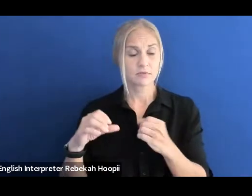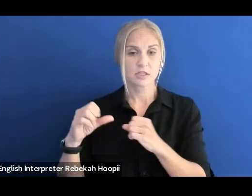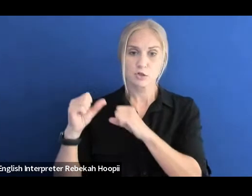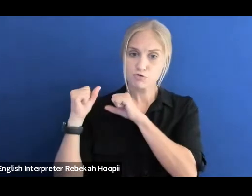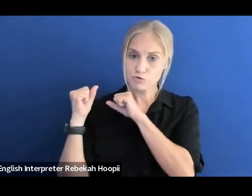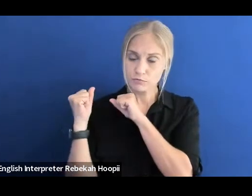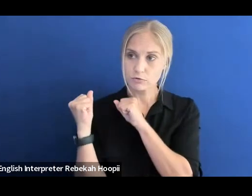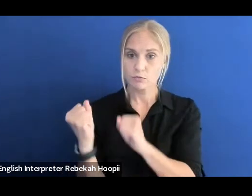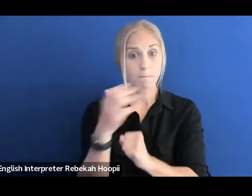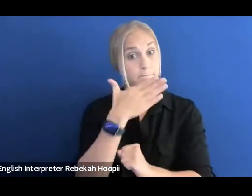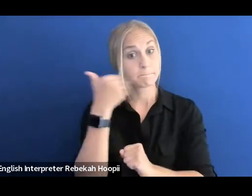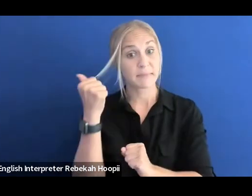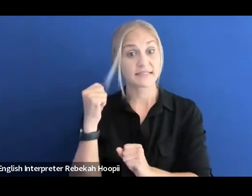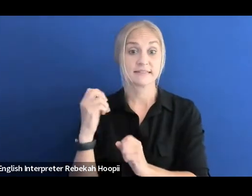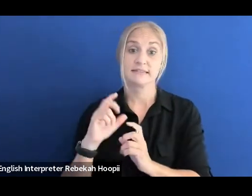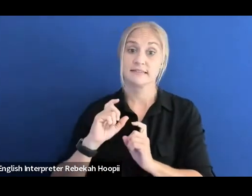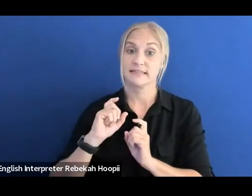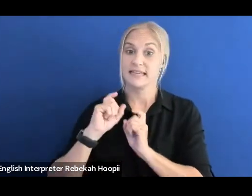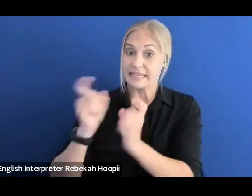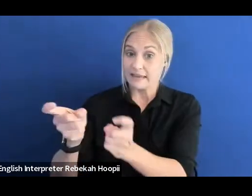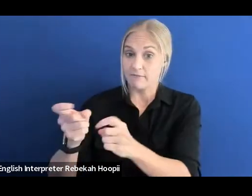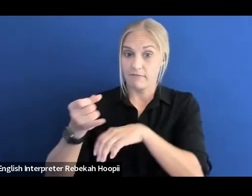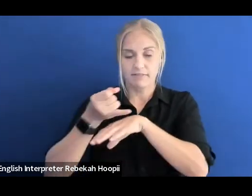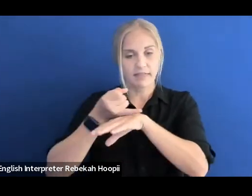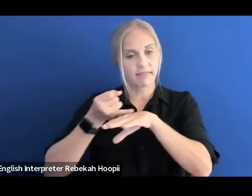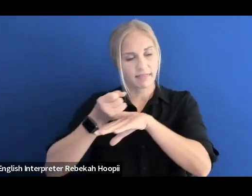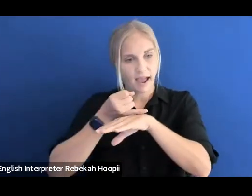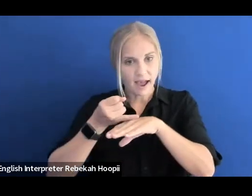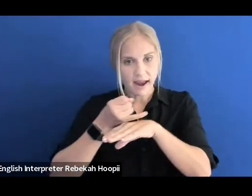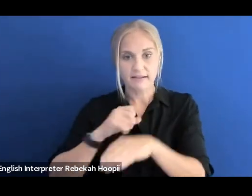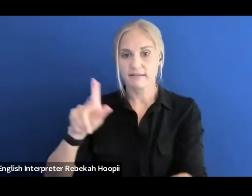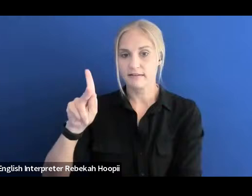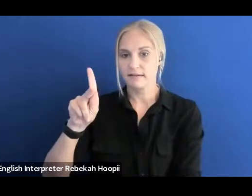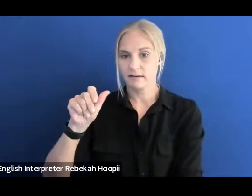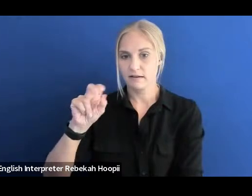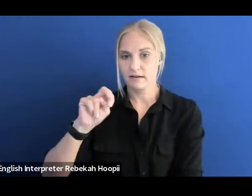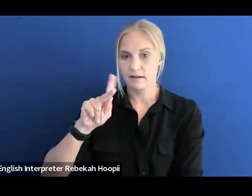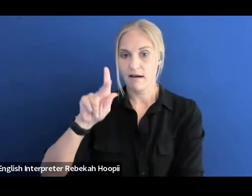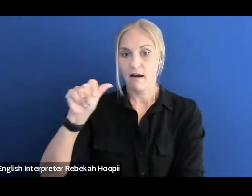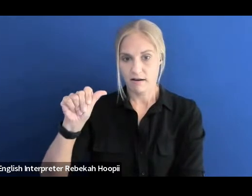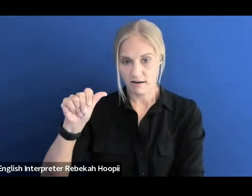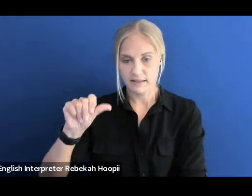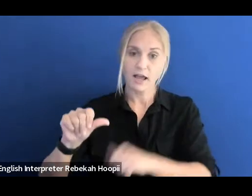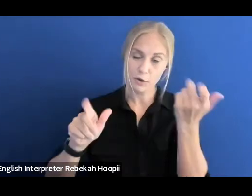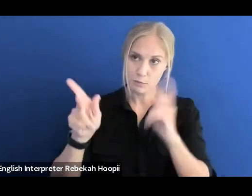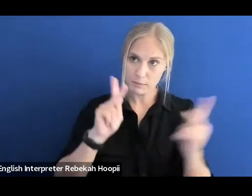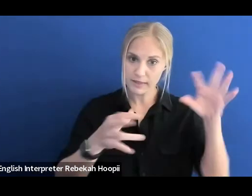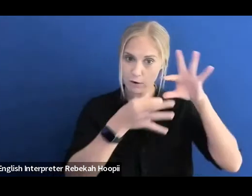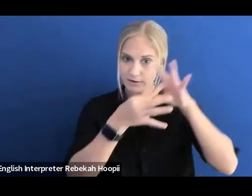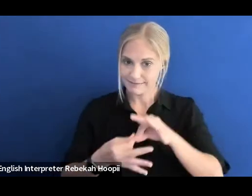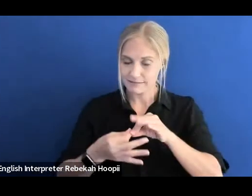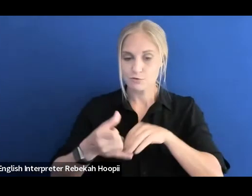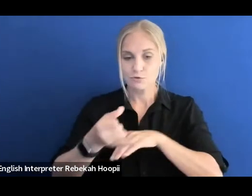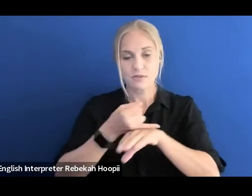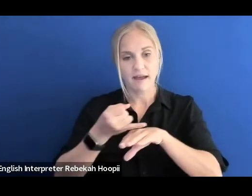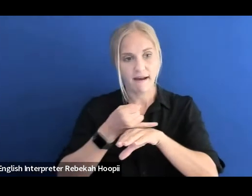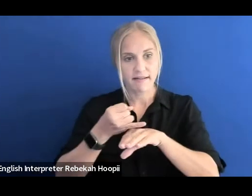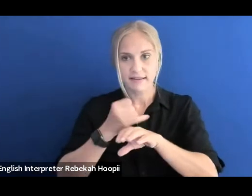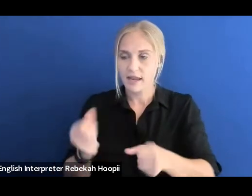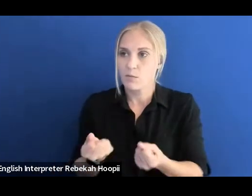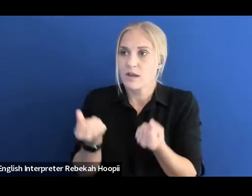gift that this island and the Kanaka and other people who are connected to this island have to offer to the rest of the